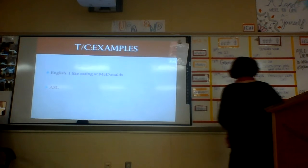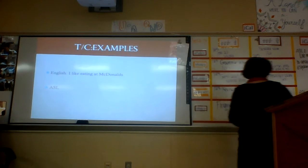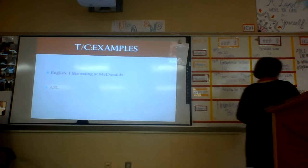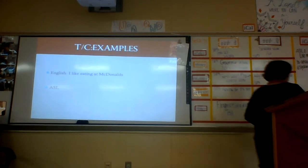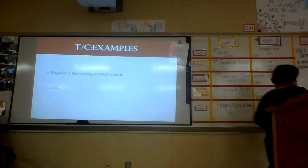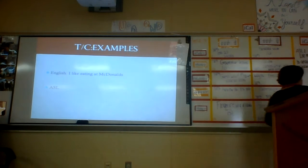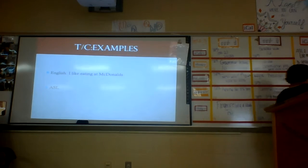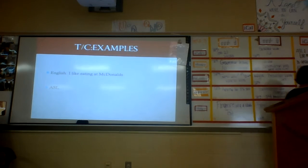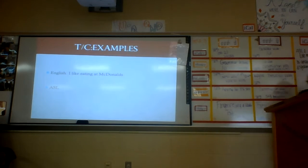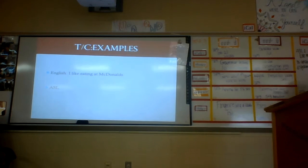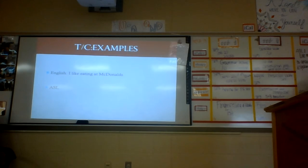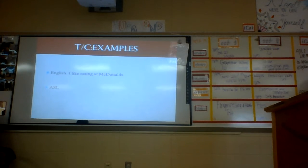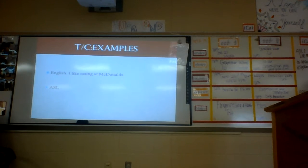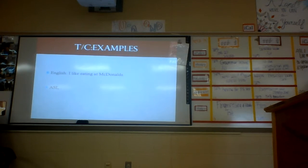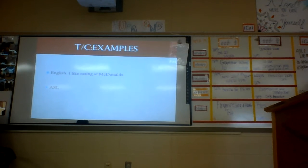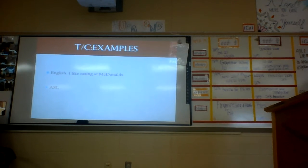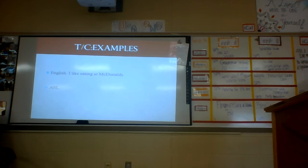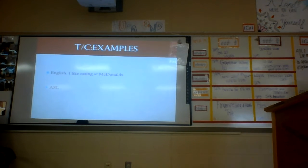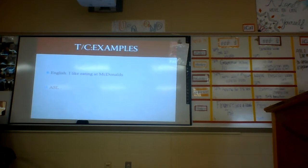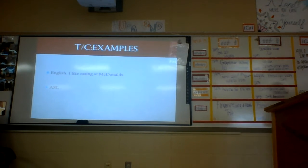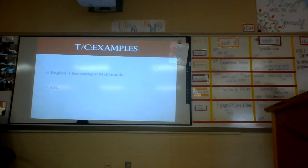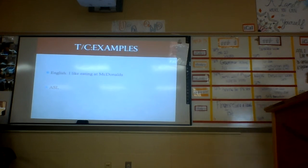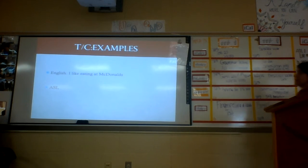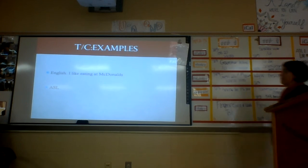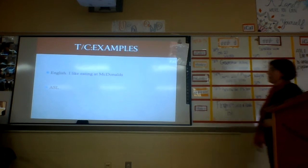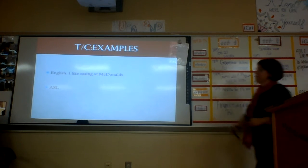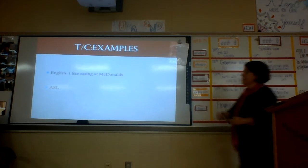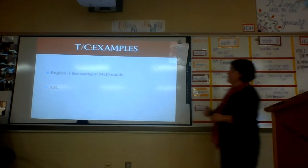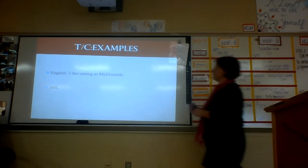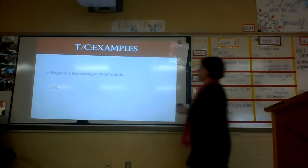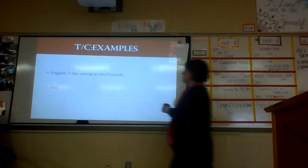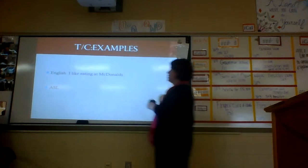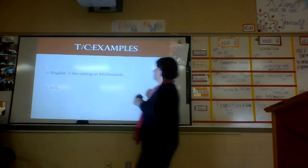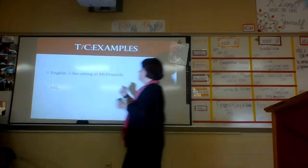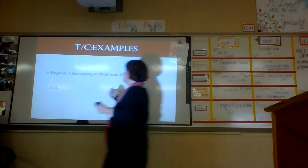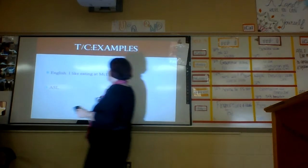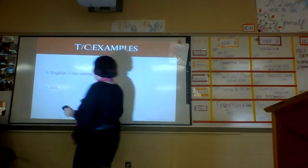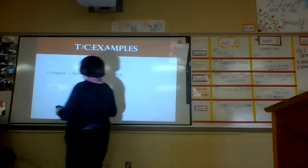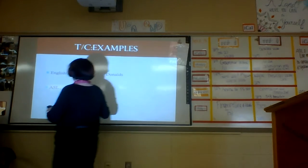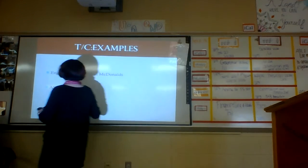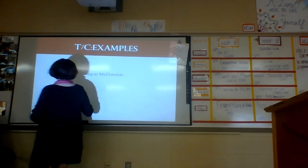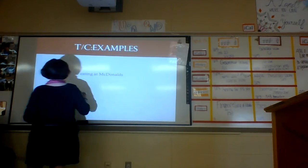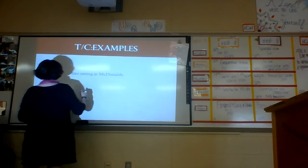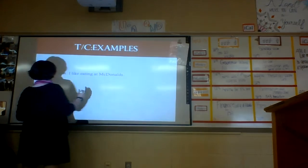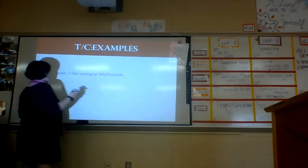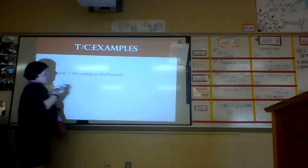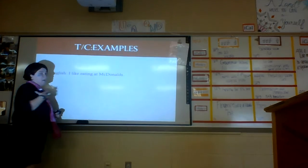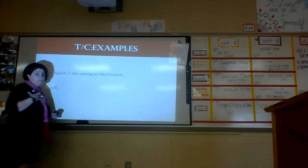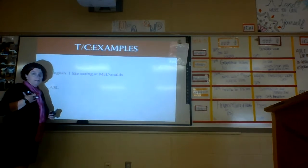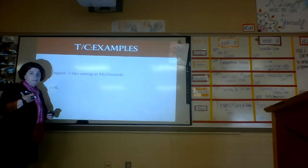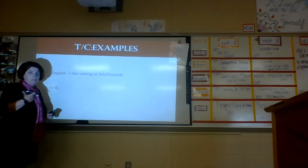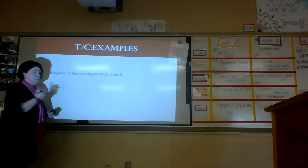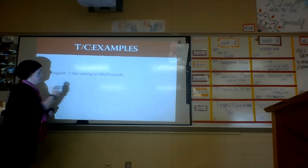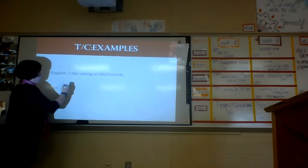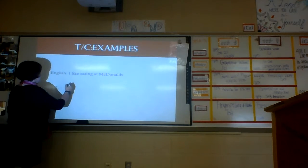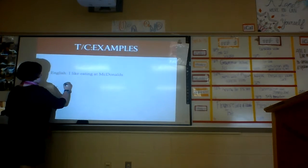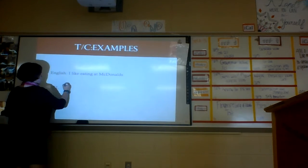is second. So in ASL, the topic of my conversation, in my opinion,